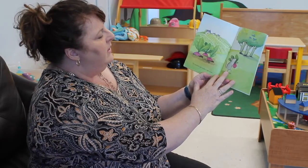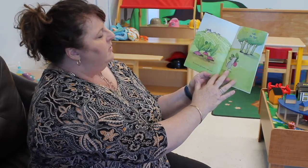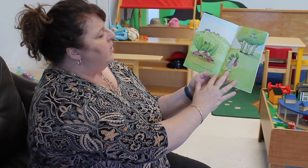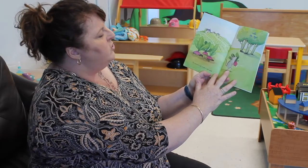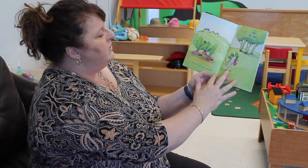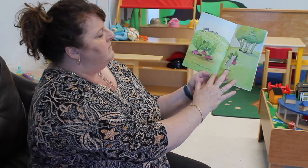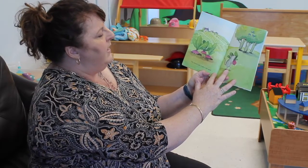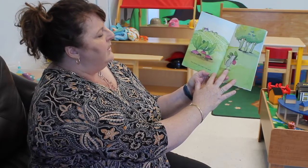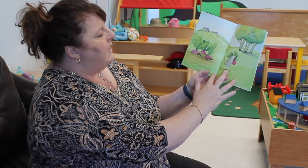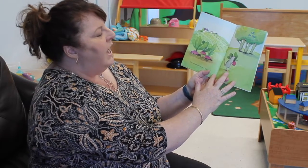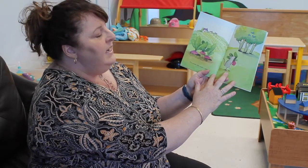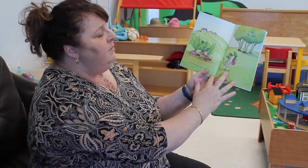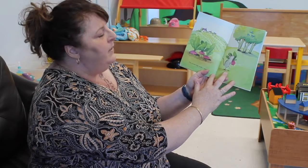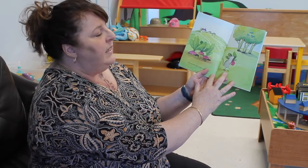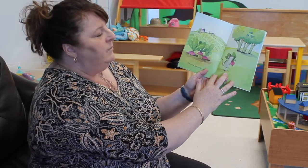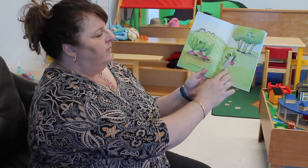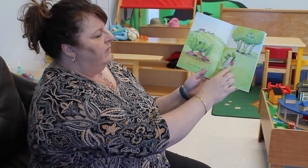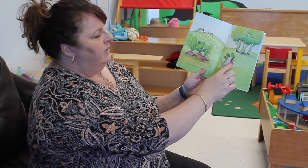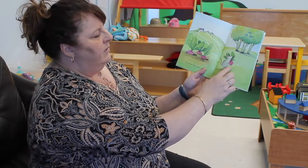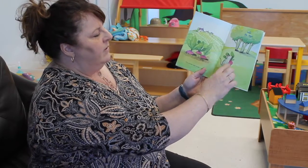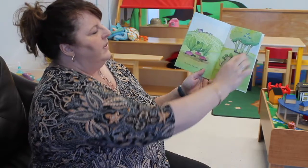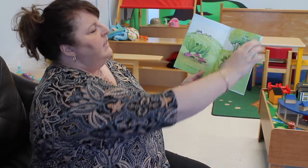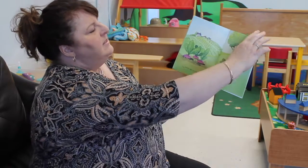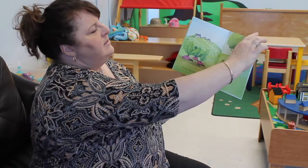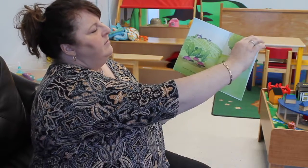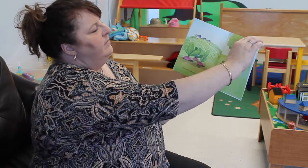The mouse just made a tiny peep. There he is.